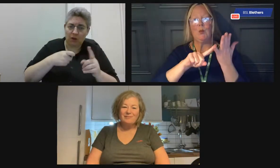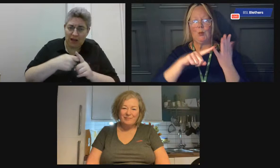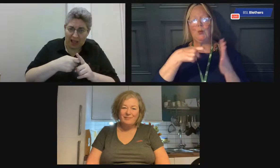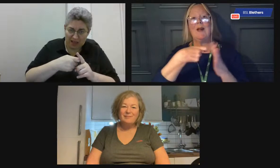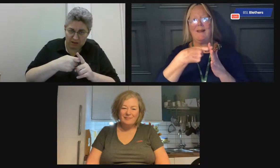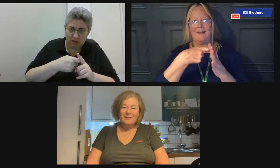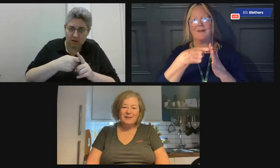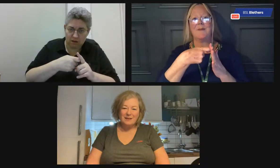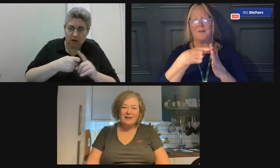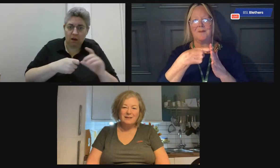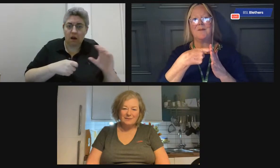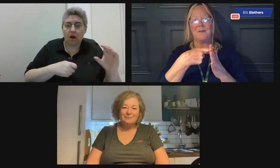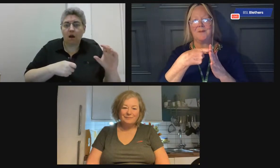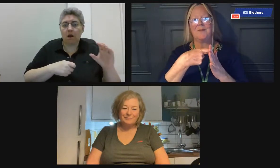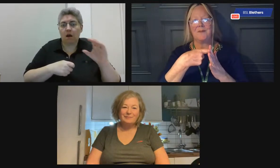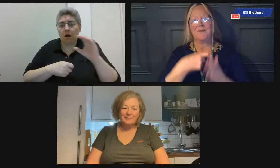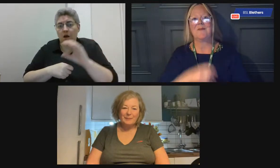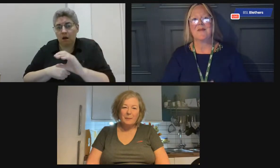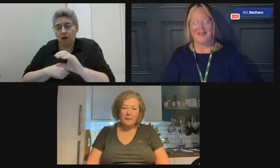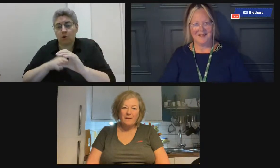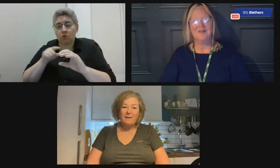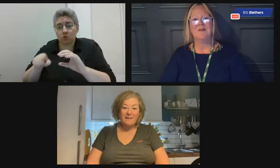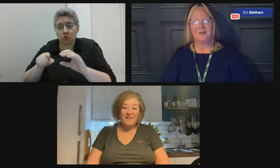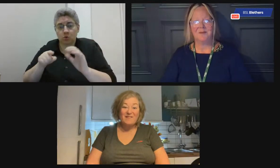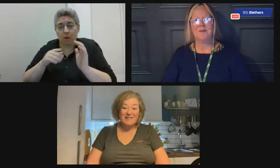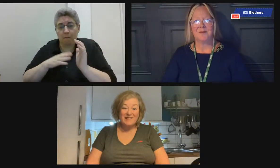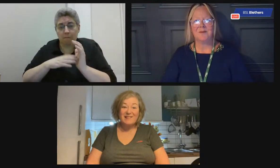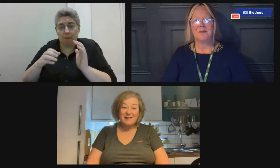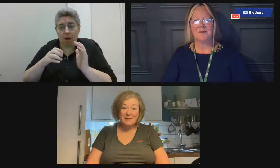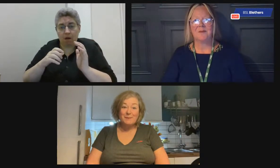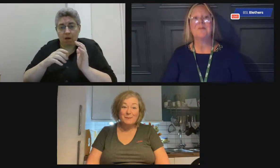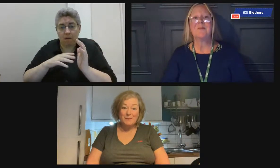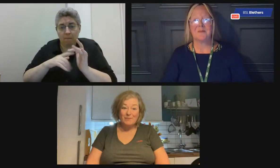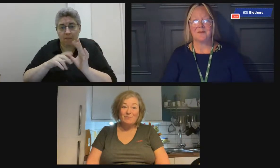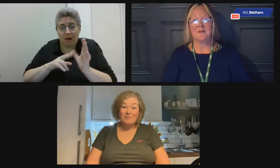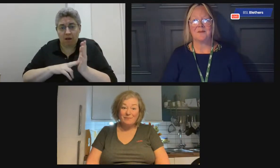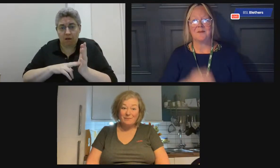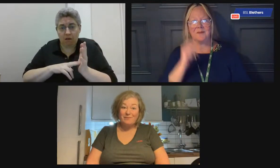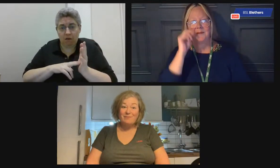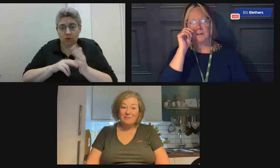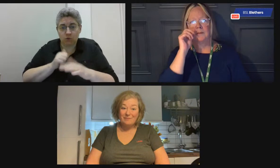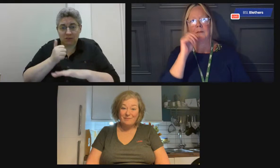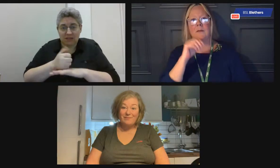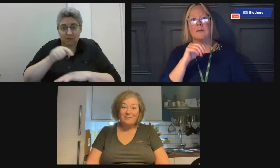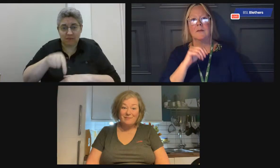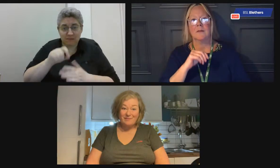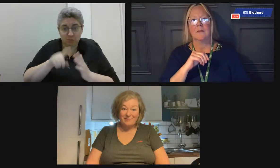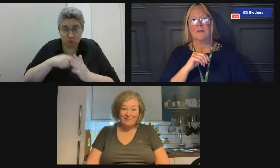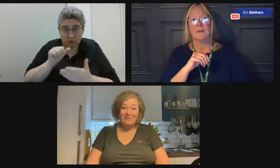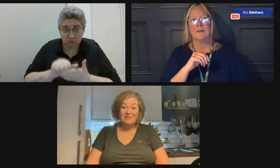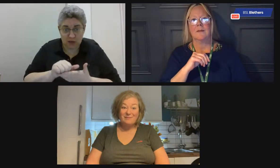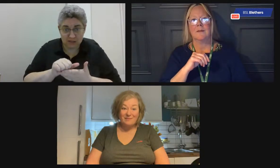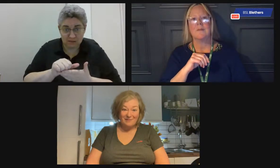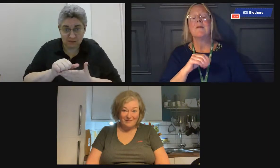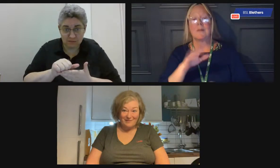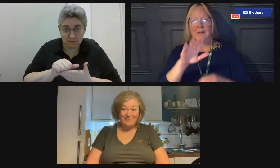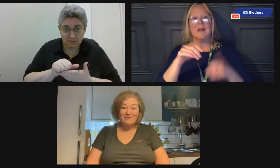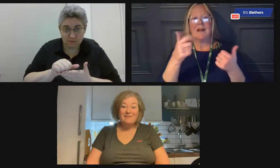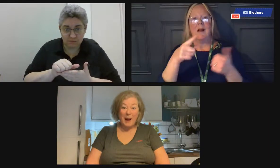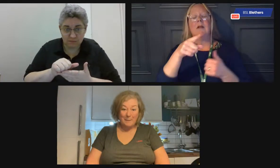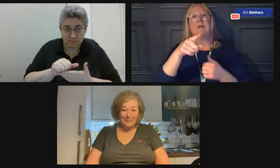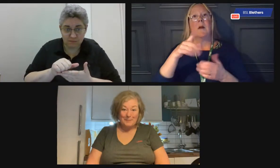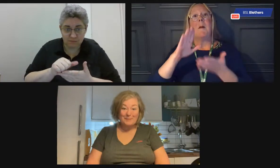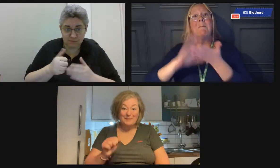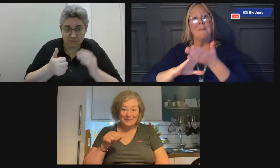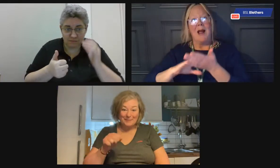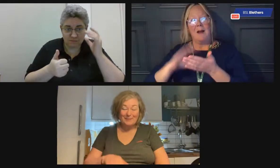UK, that is funded by the MacMillan charity. Is that right? And